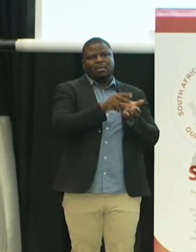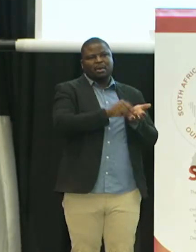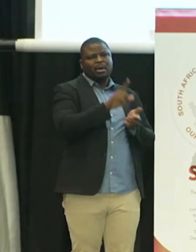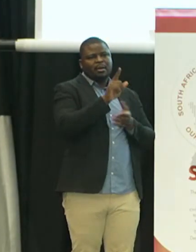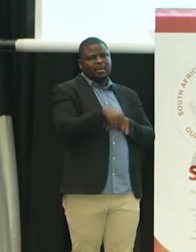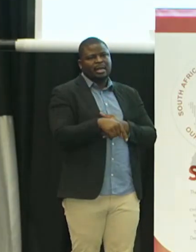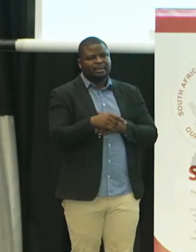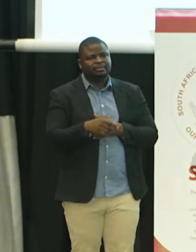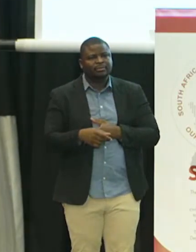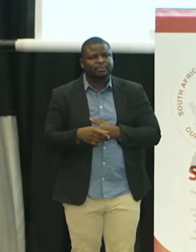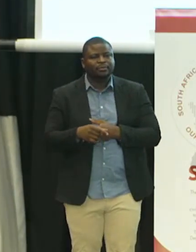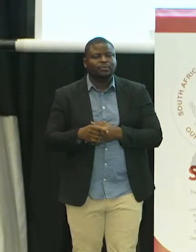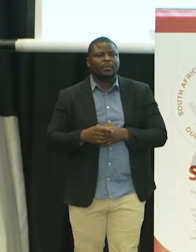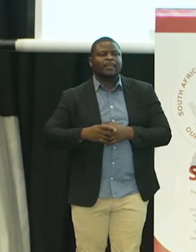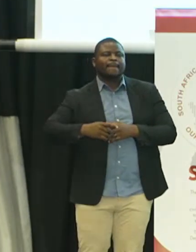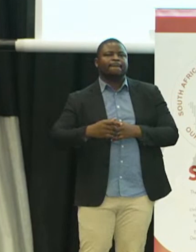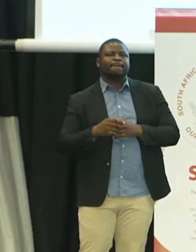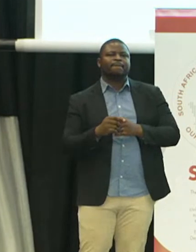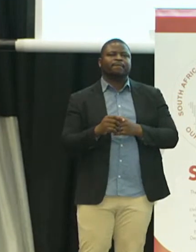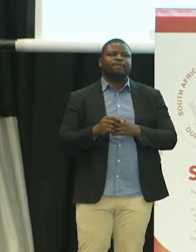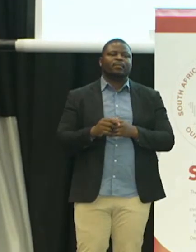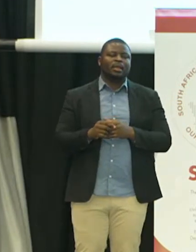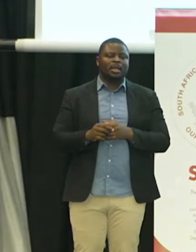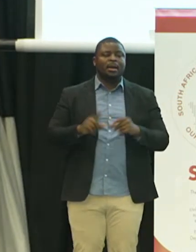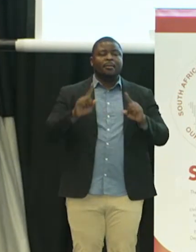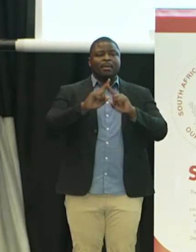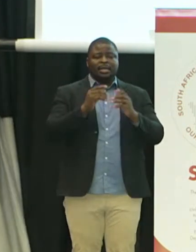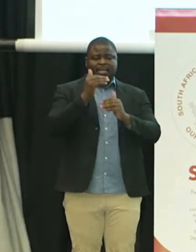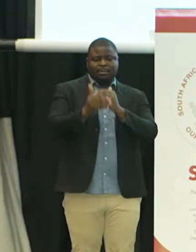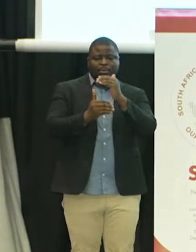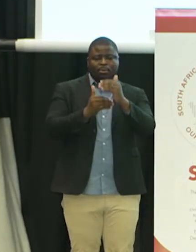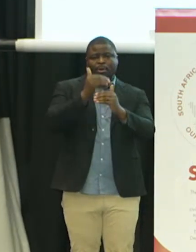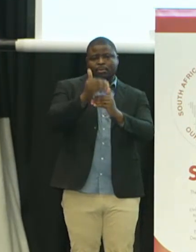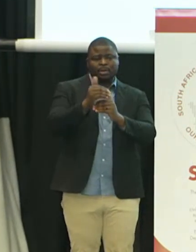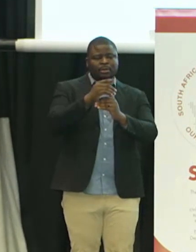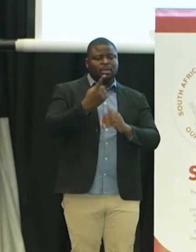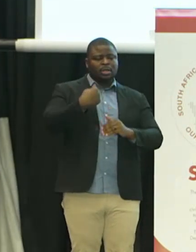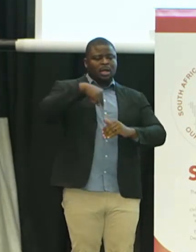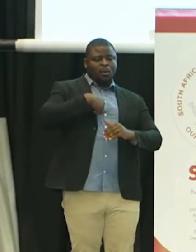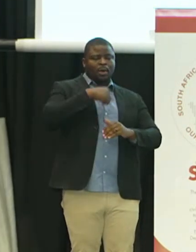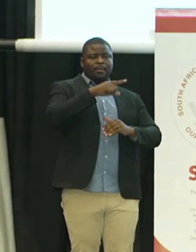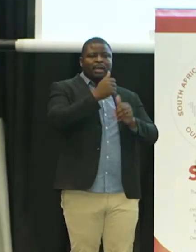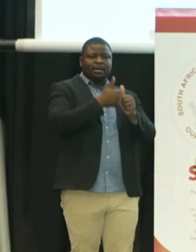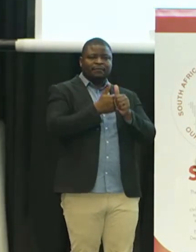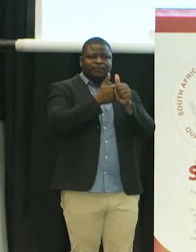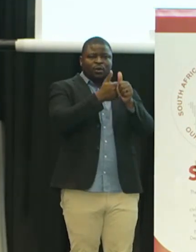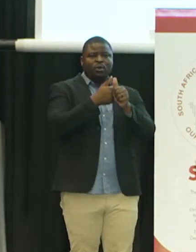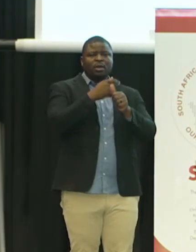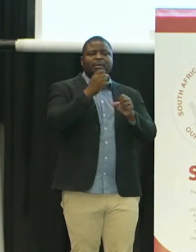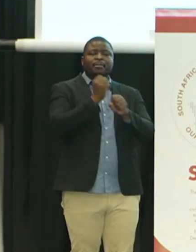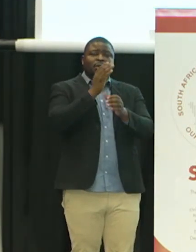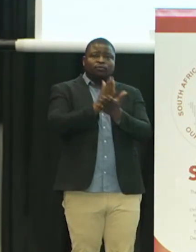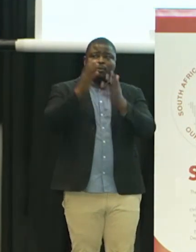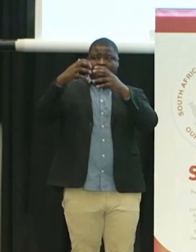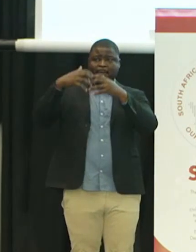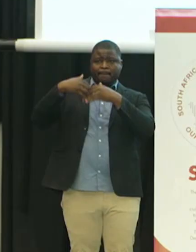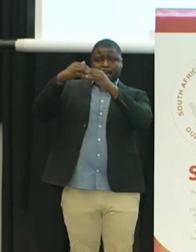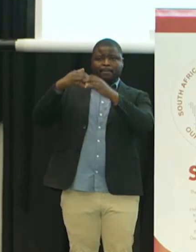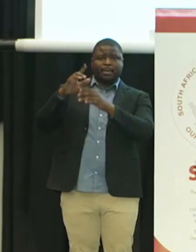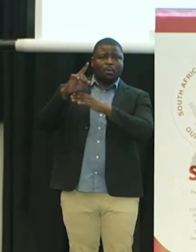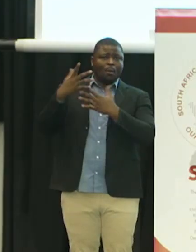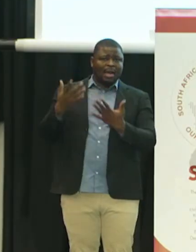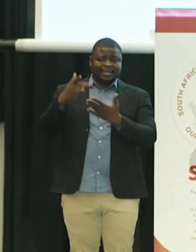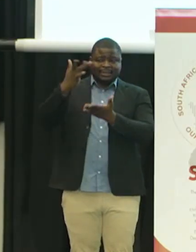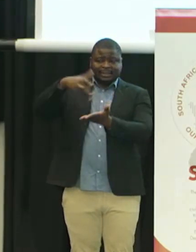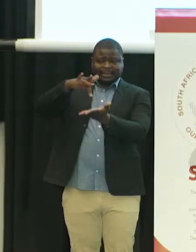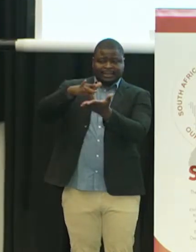the process that has been undertaken in terms of developing these or establishing these centers of excellence. I